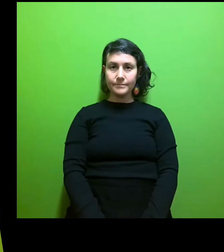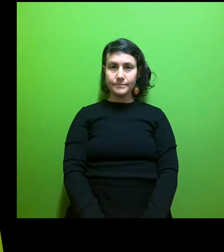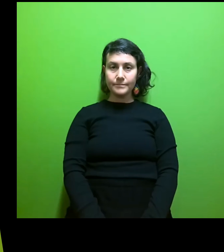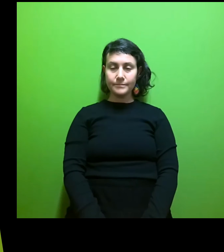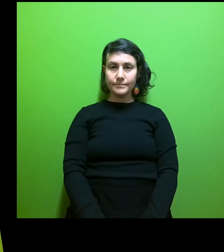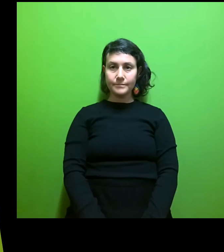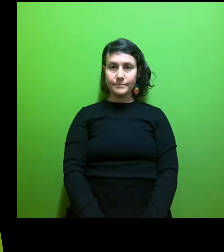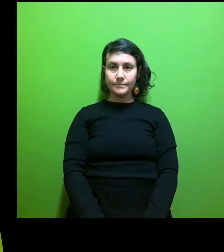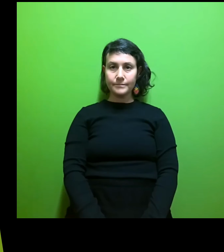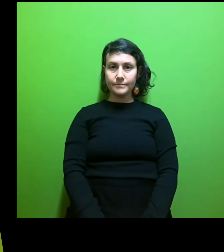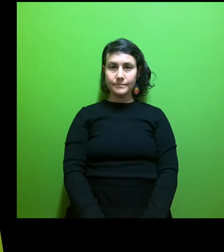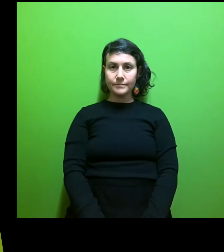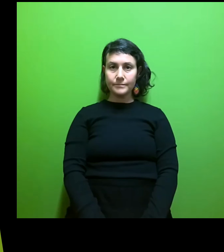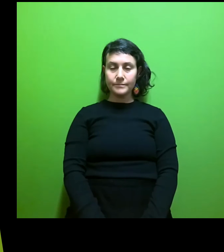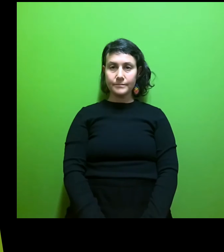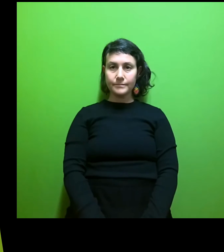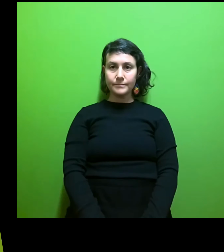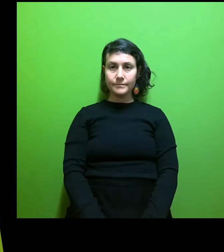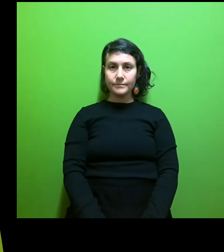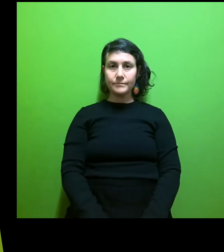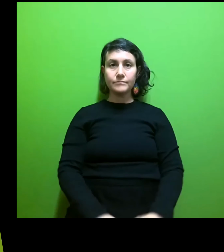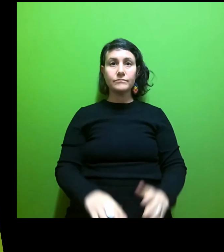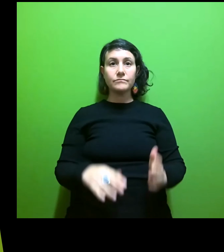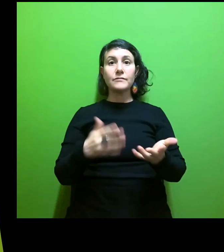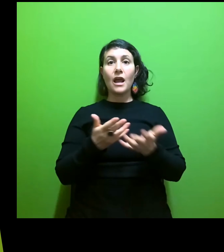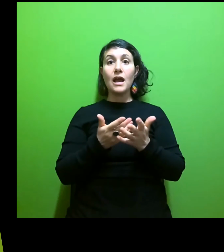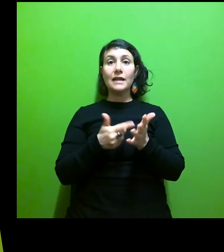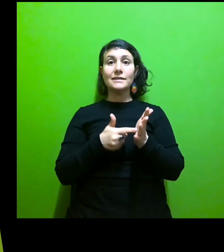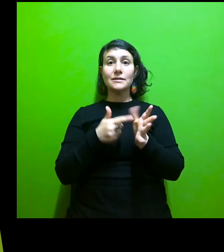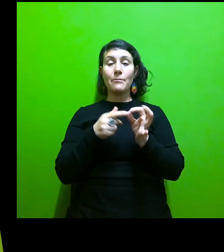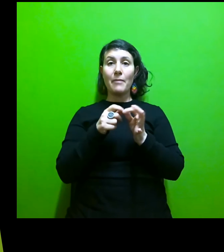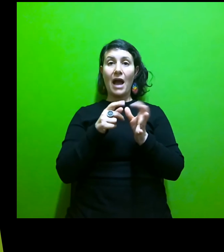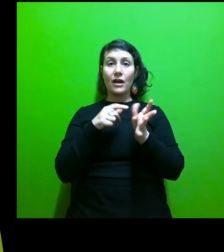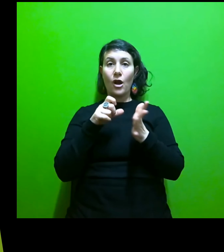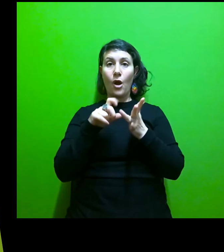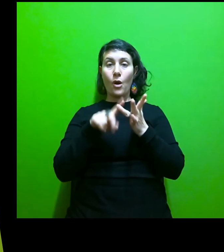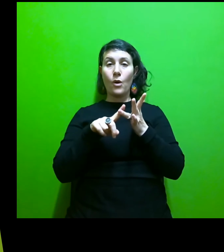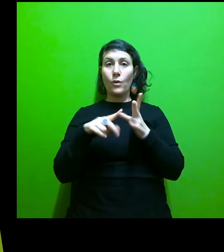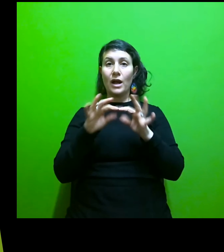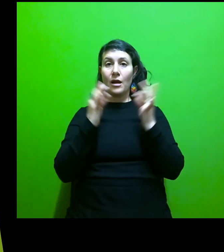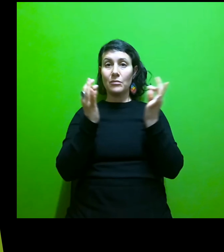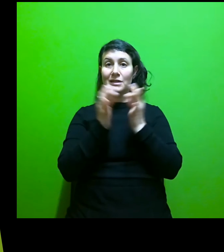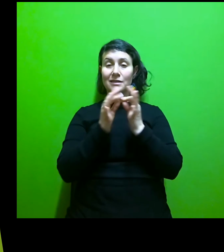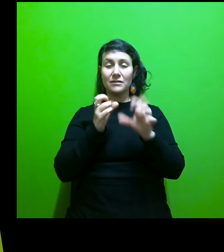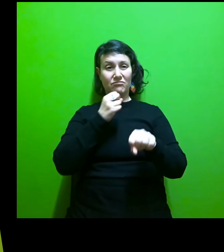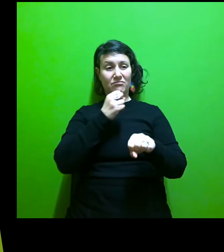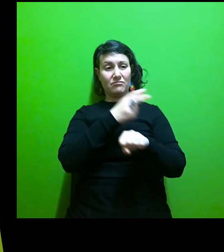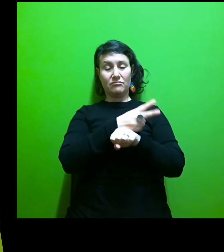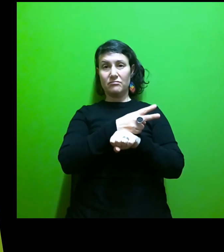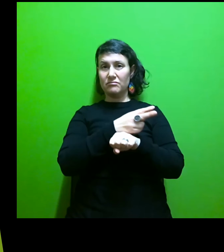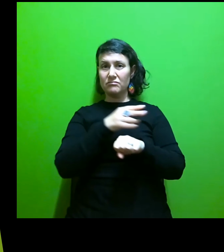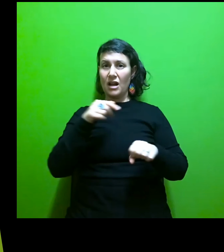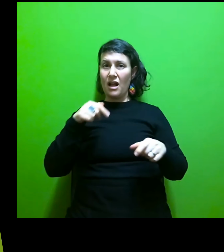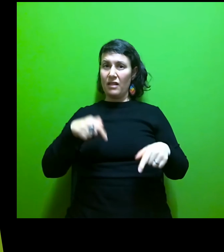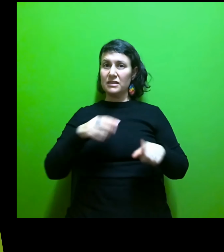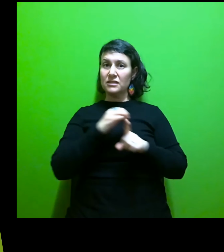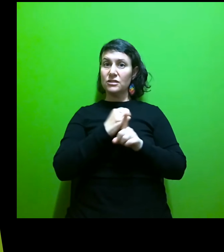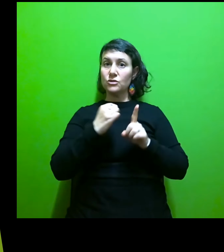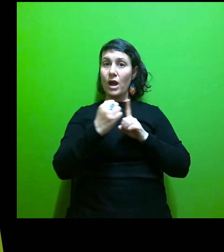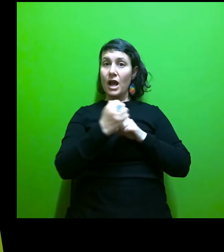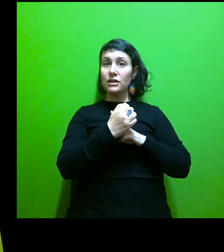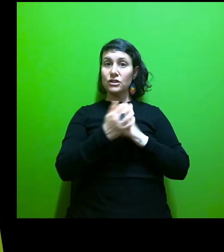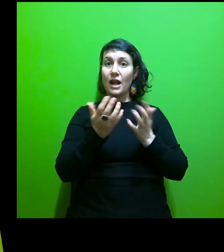Some ways tobacco companies have overcome these advertising bans includes promoting their products